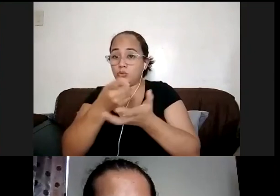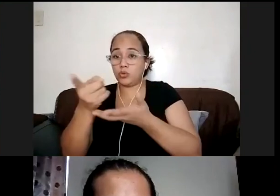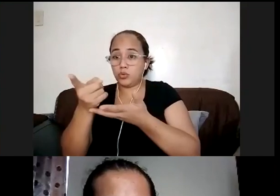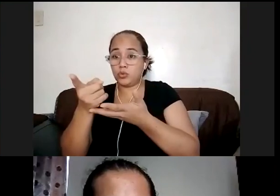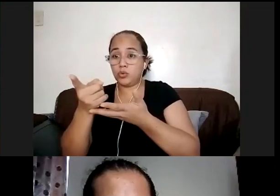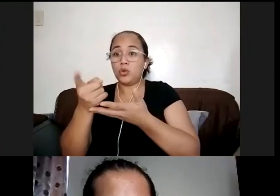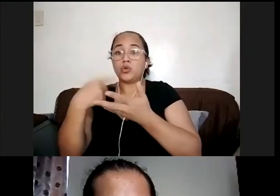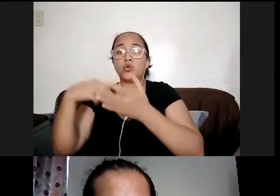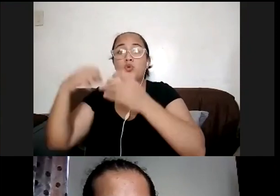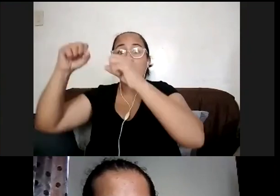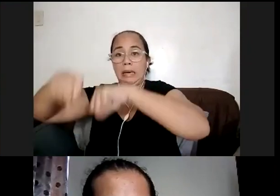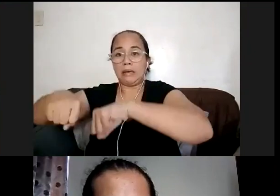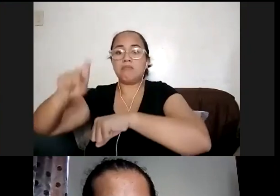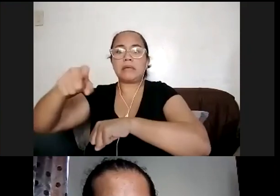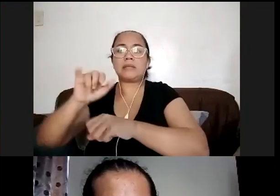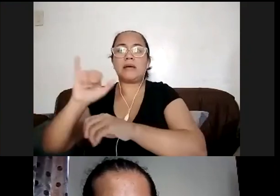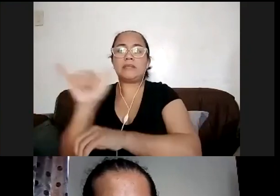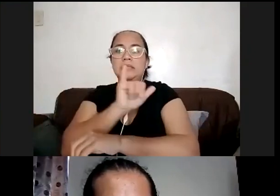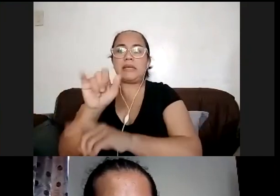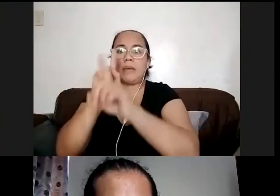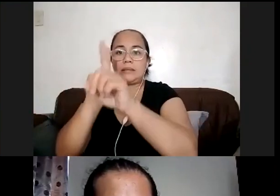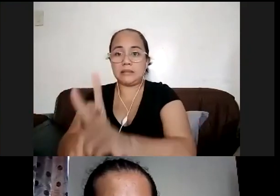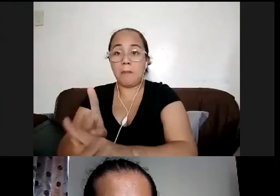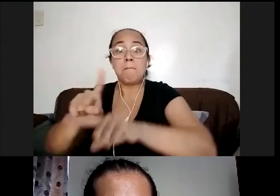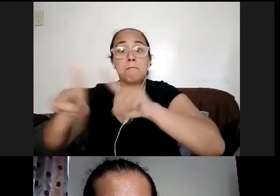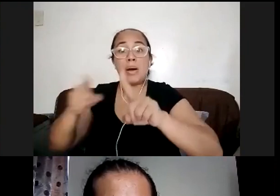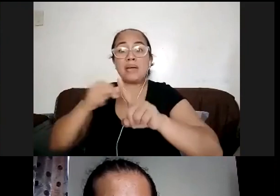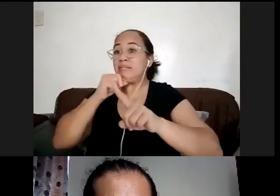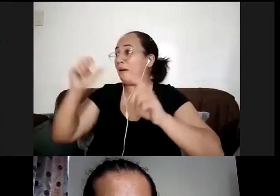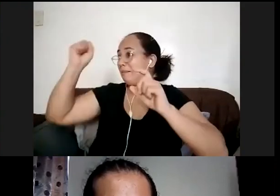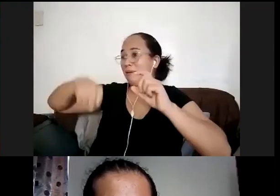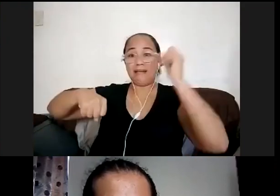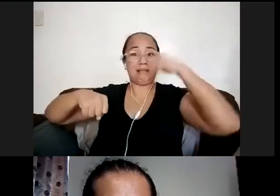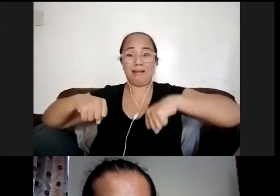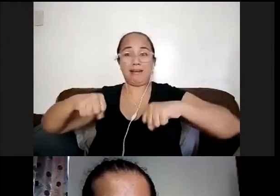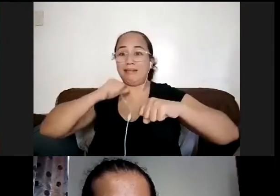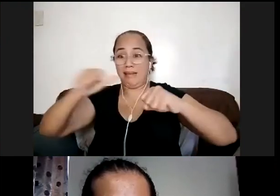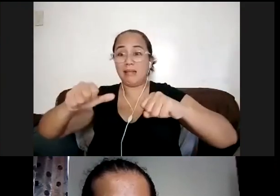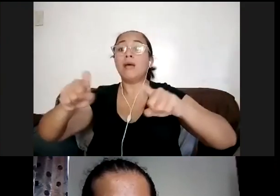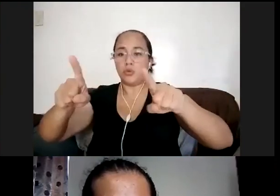agree on the same answer. And if you can't agree on the same answer, then we will discuss it tomorrow.